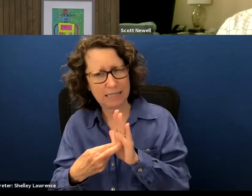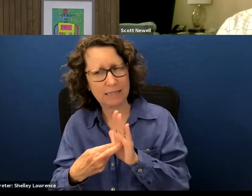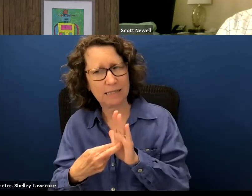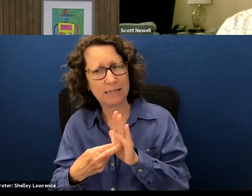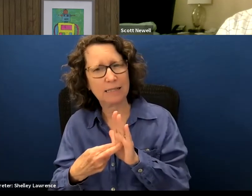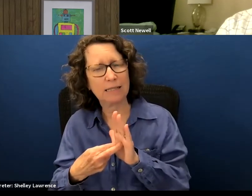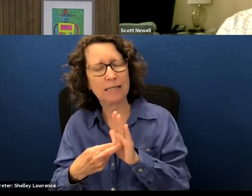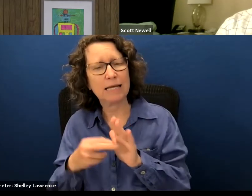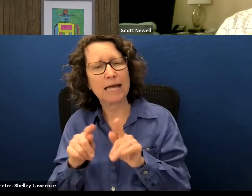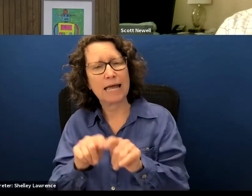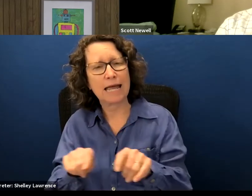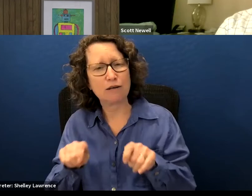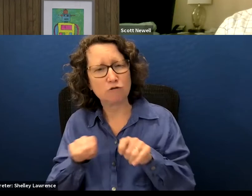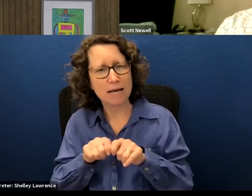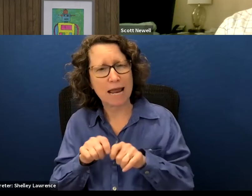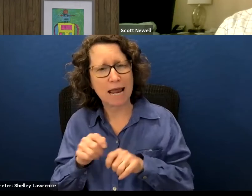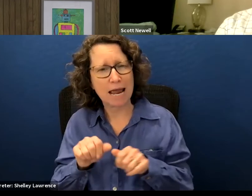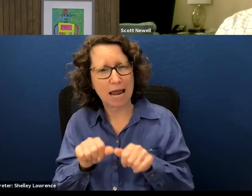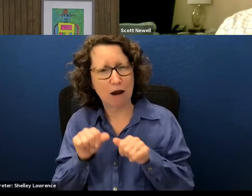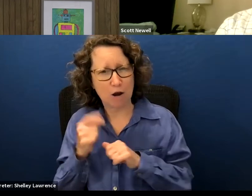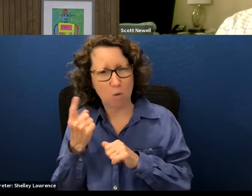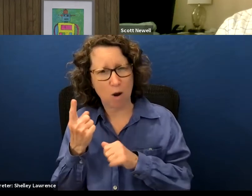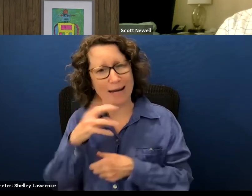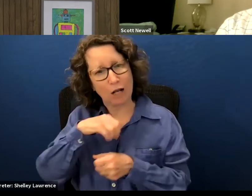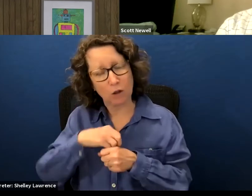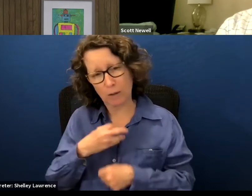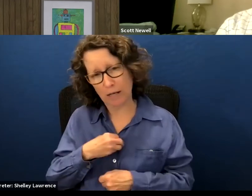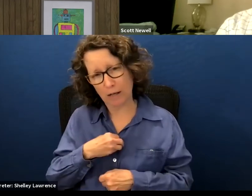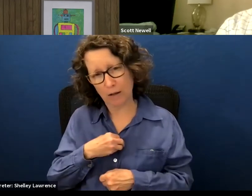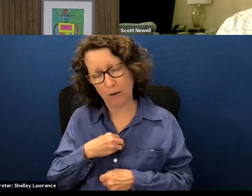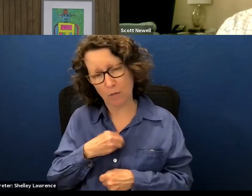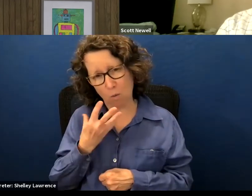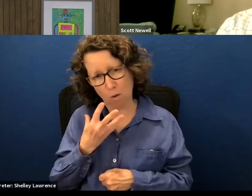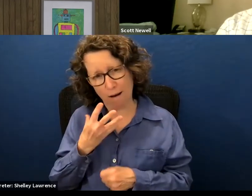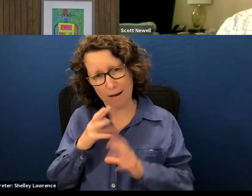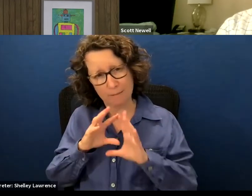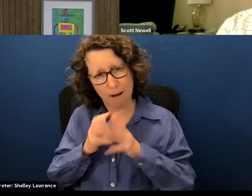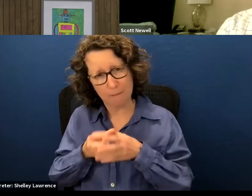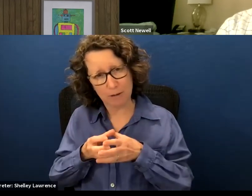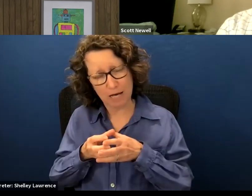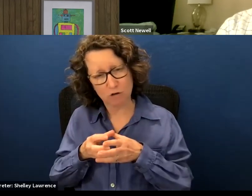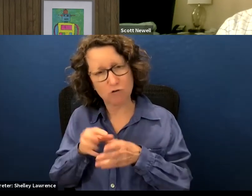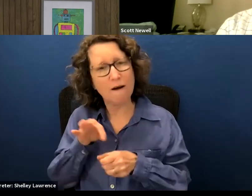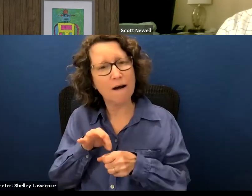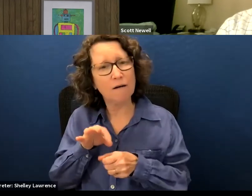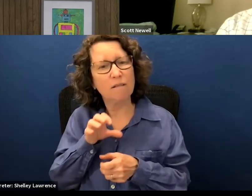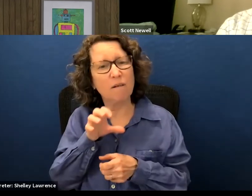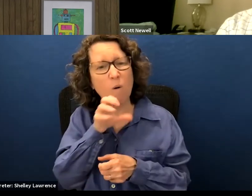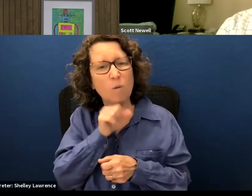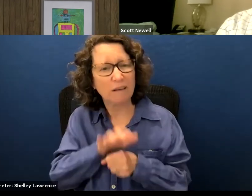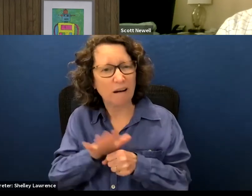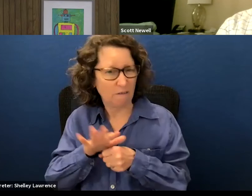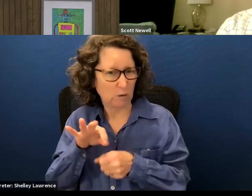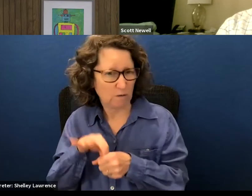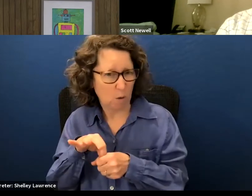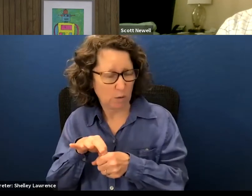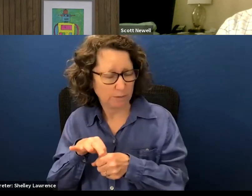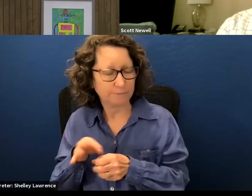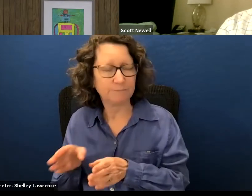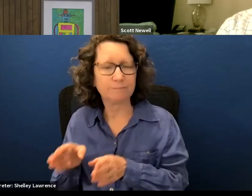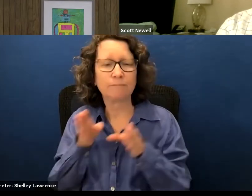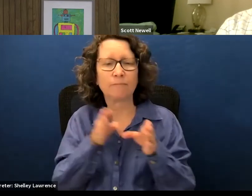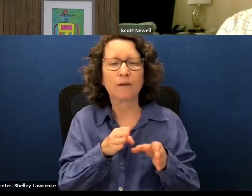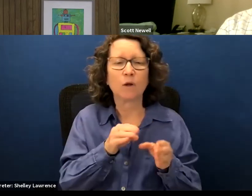in trustee area 1, including the white population of voting age. Also,